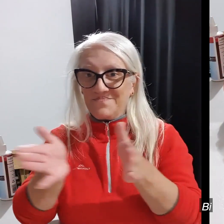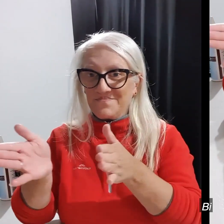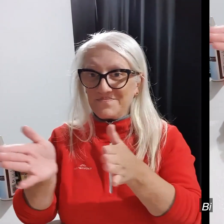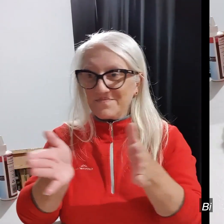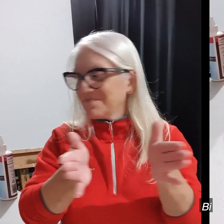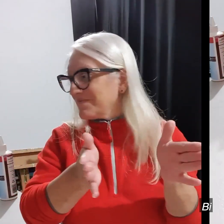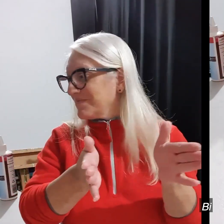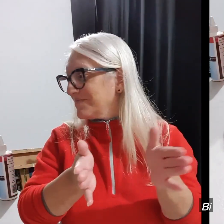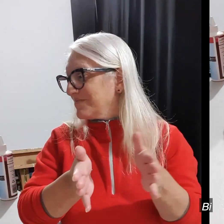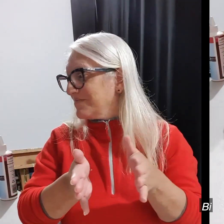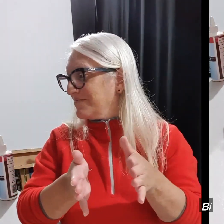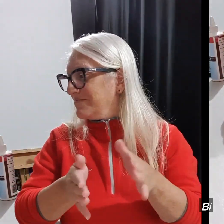Bi.